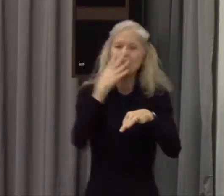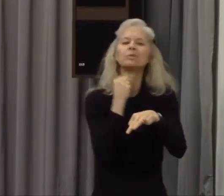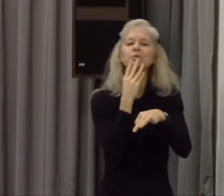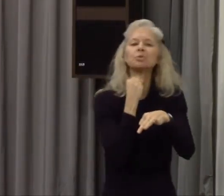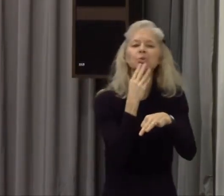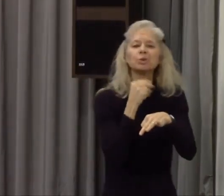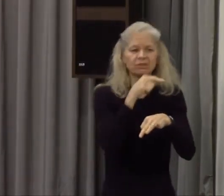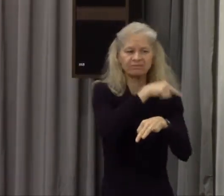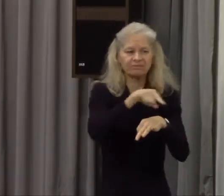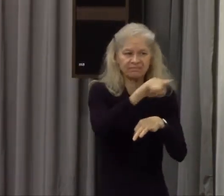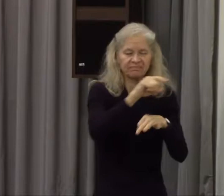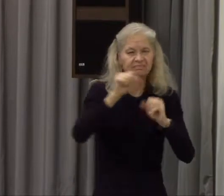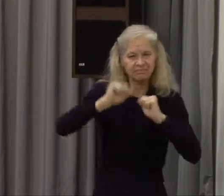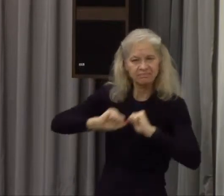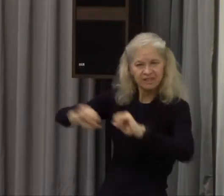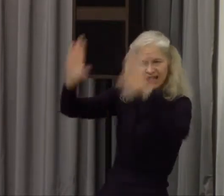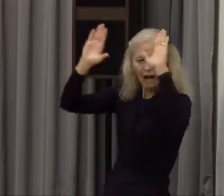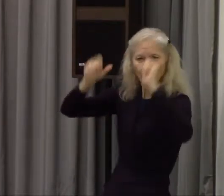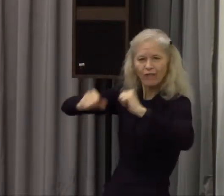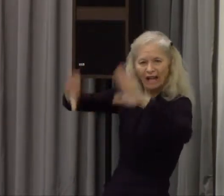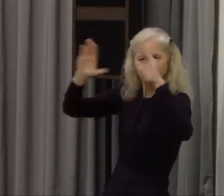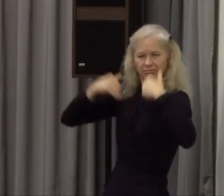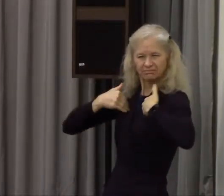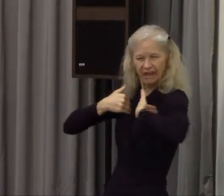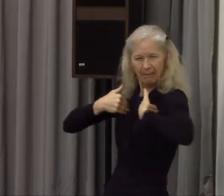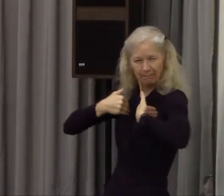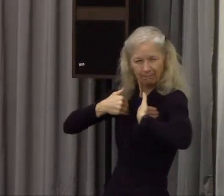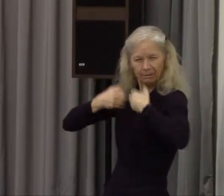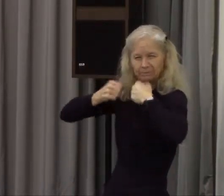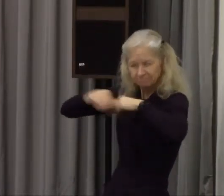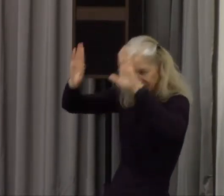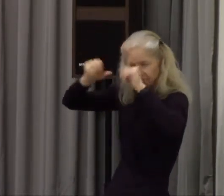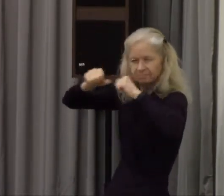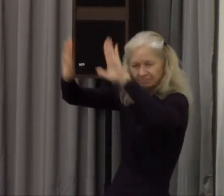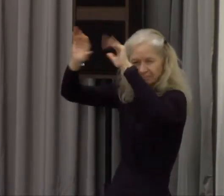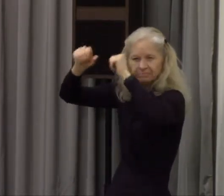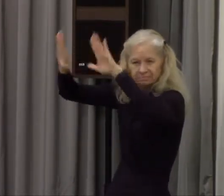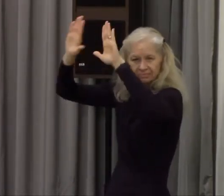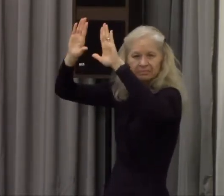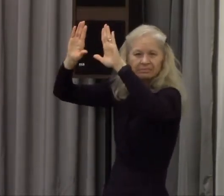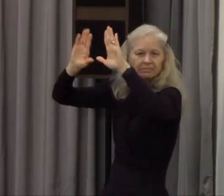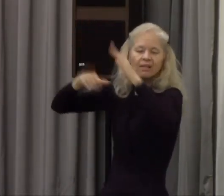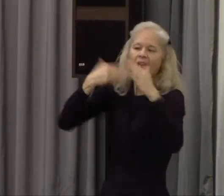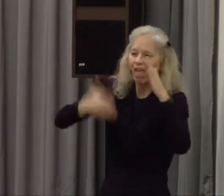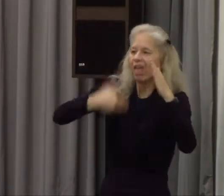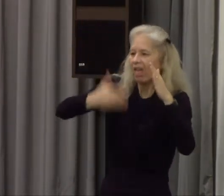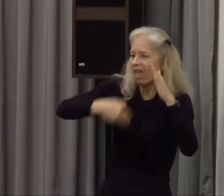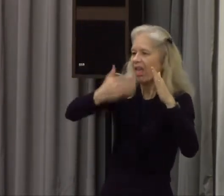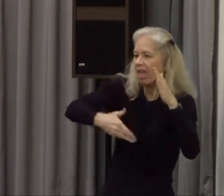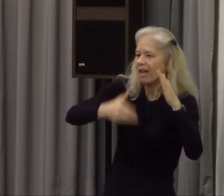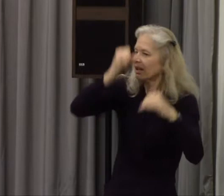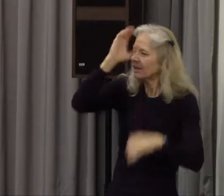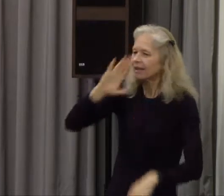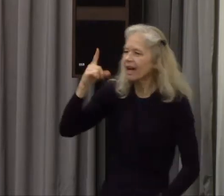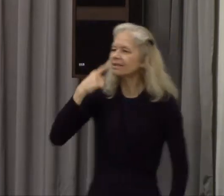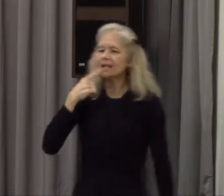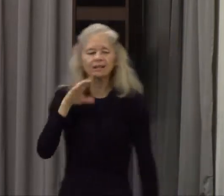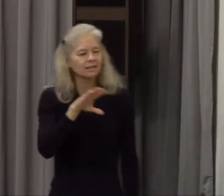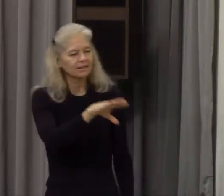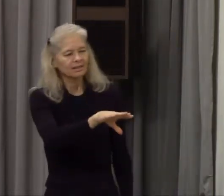he saith, sacrifice and offering thou wouldest not. Those bulls and goats, God could not